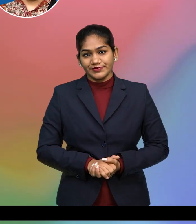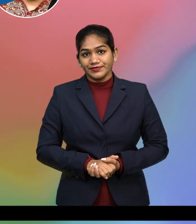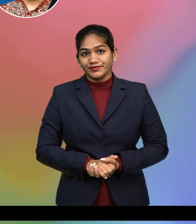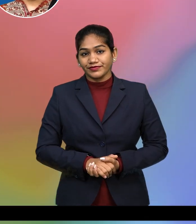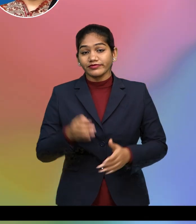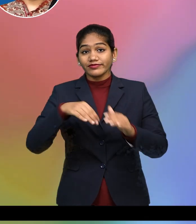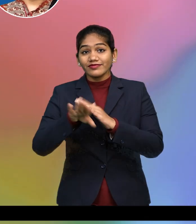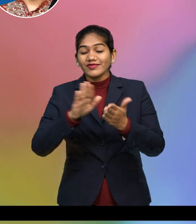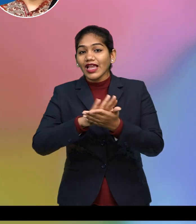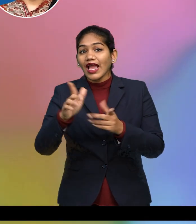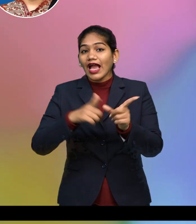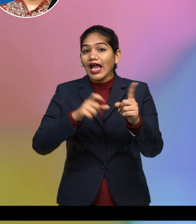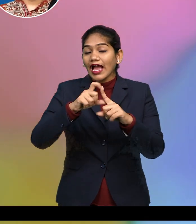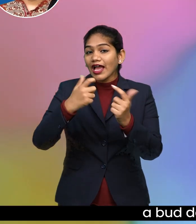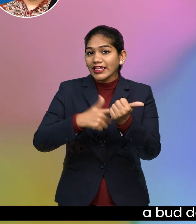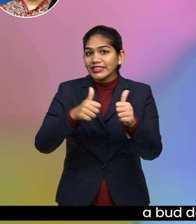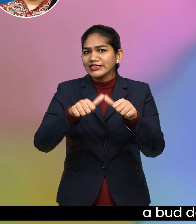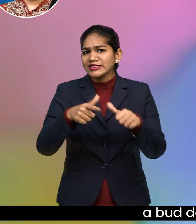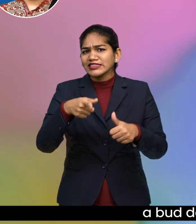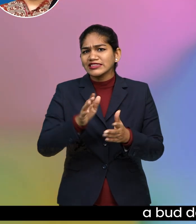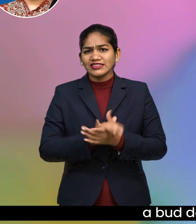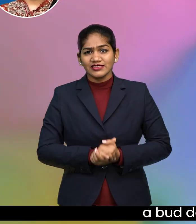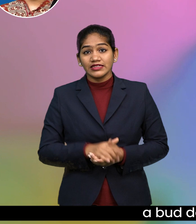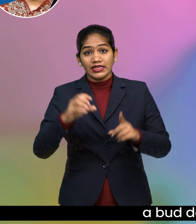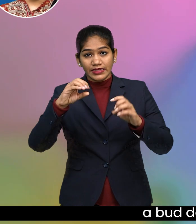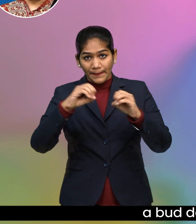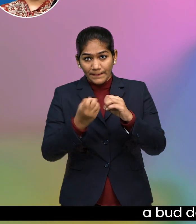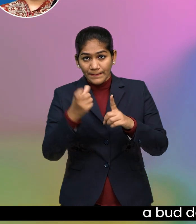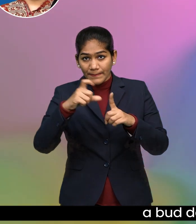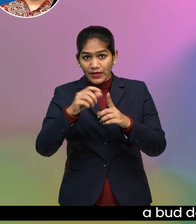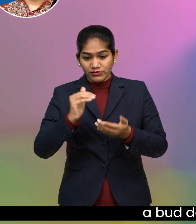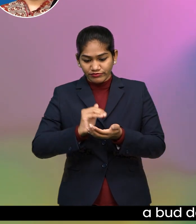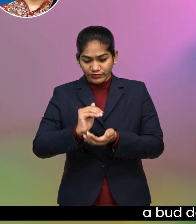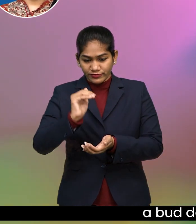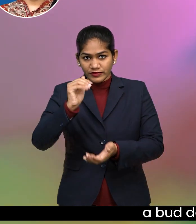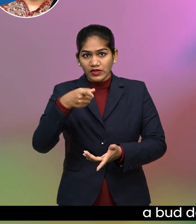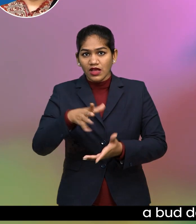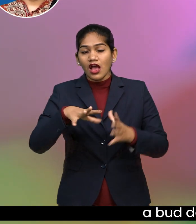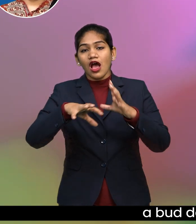In Hydra, a bud develops as an outgrowth